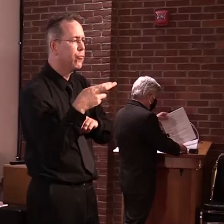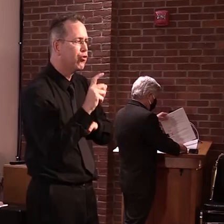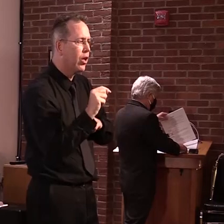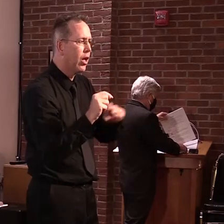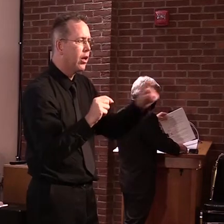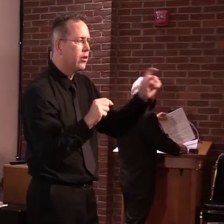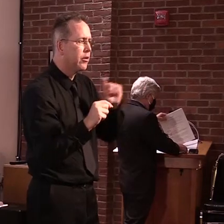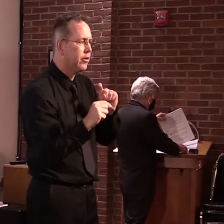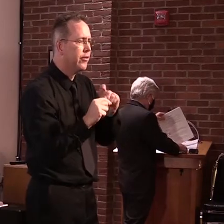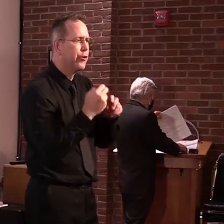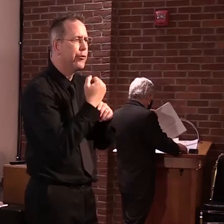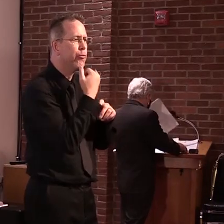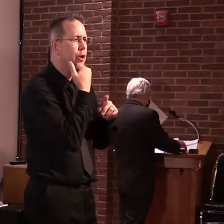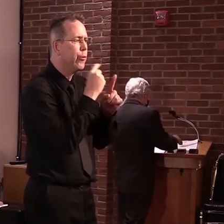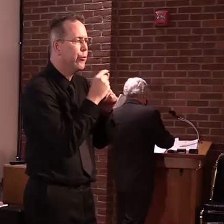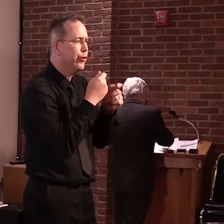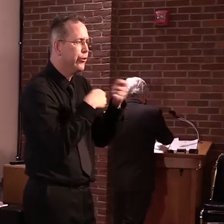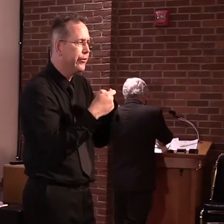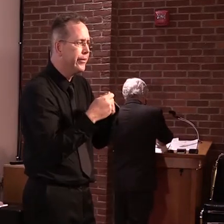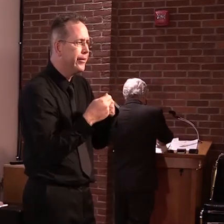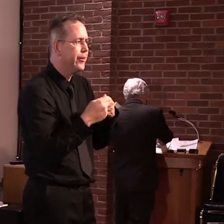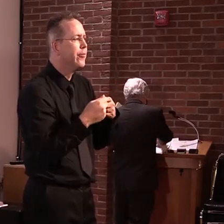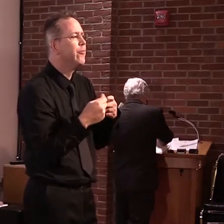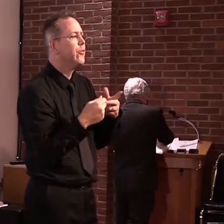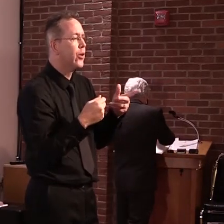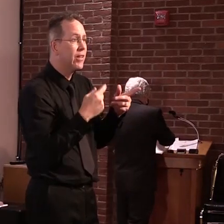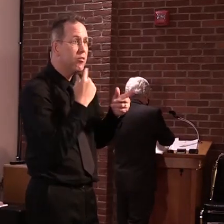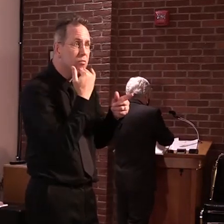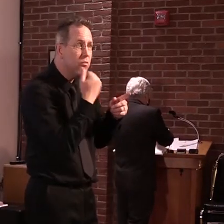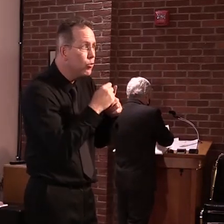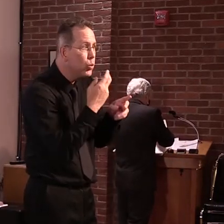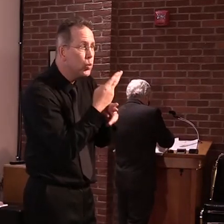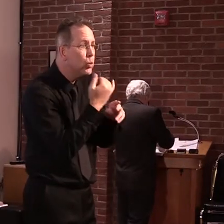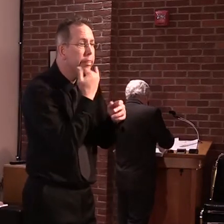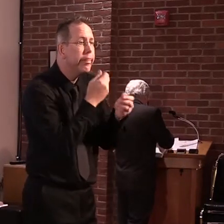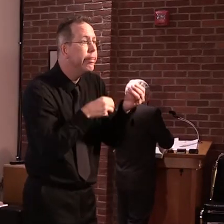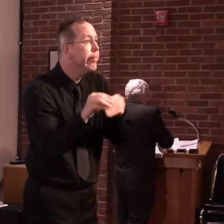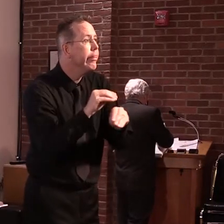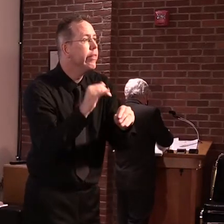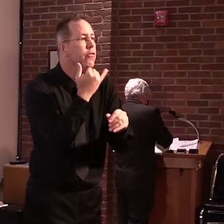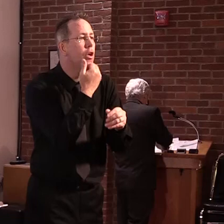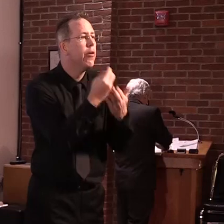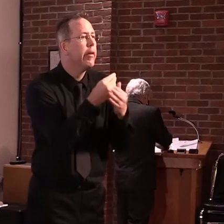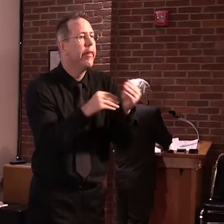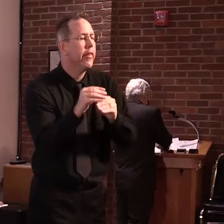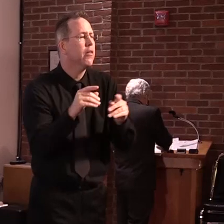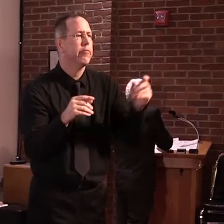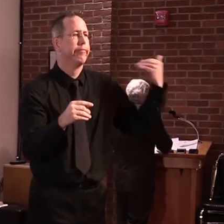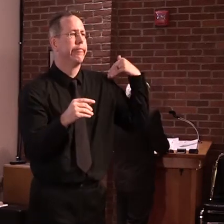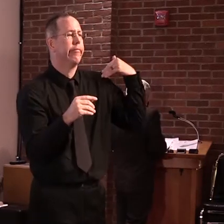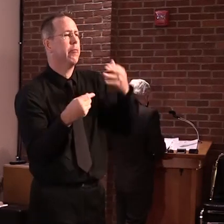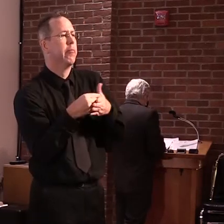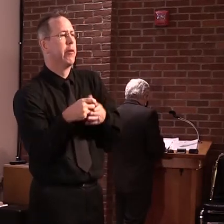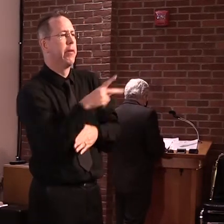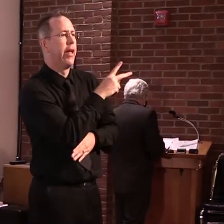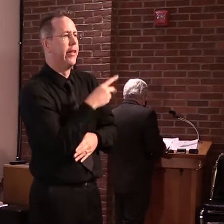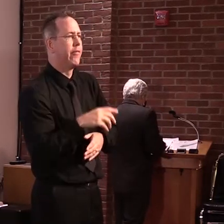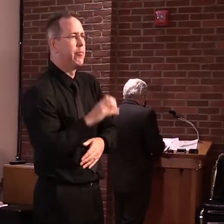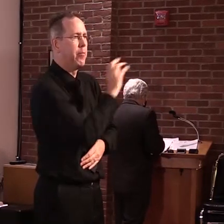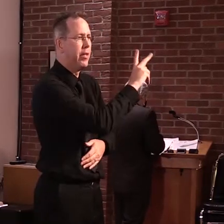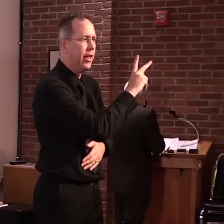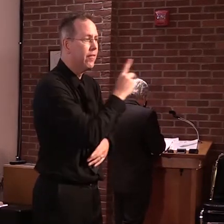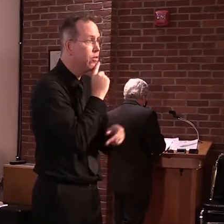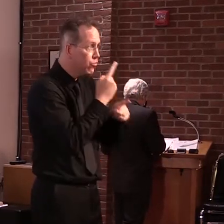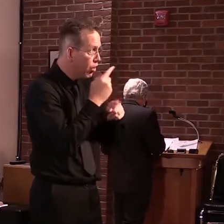misappropriated it. And so far, that's what some of my resistance in terms of waiting on the utilizing it